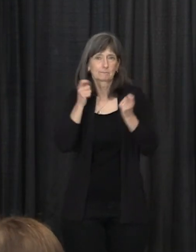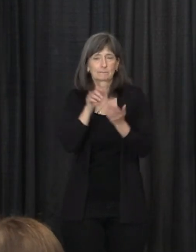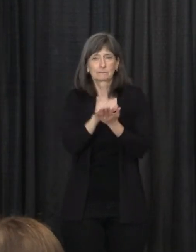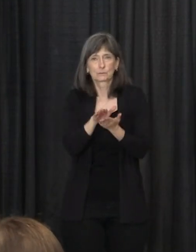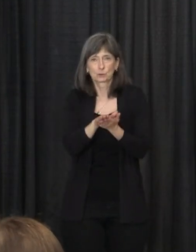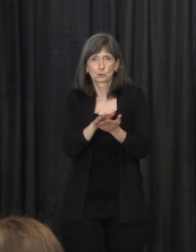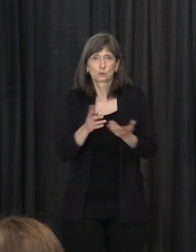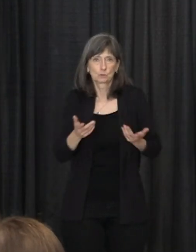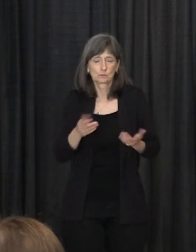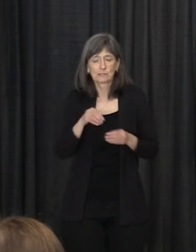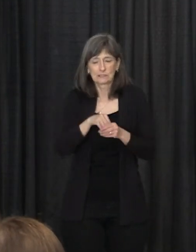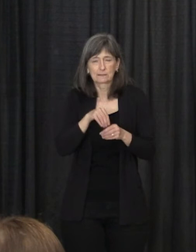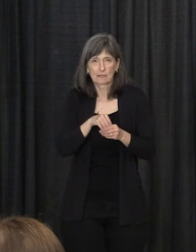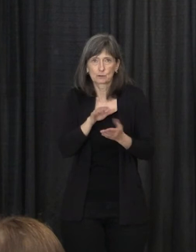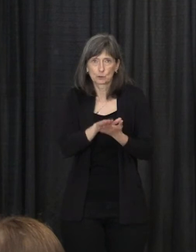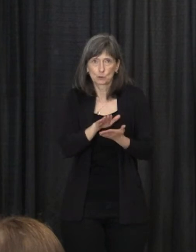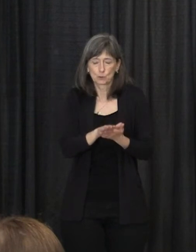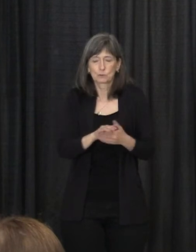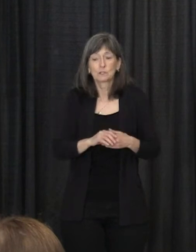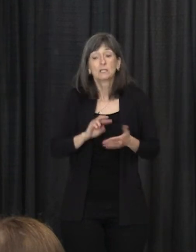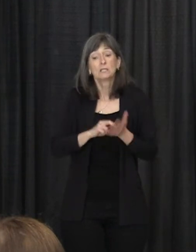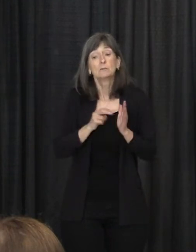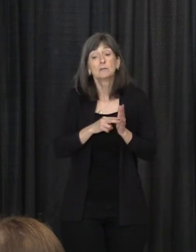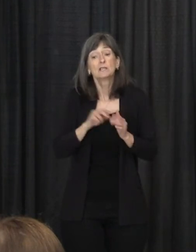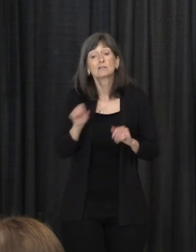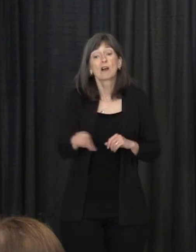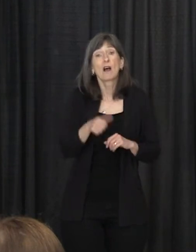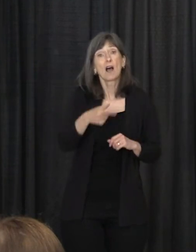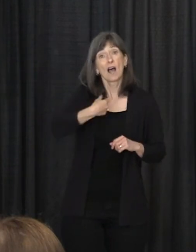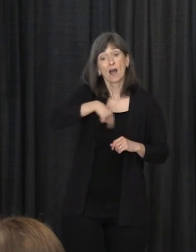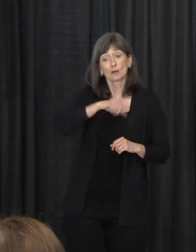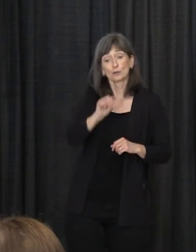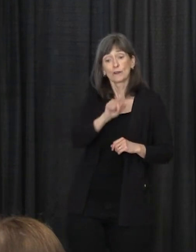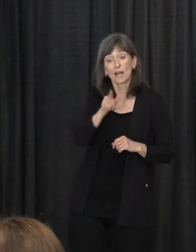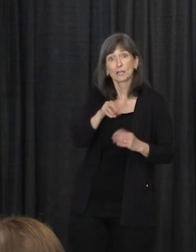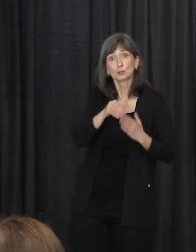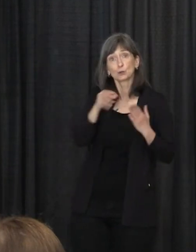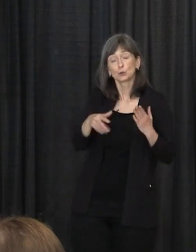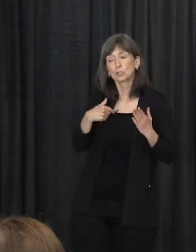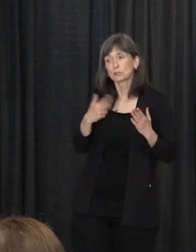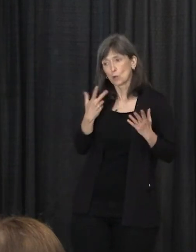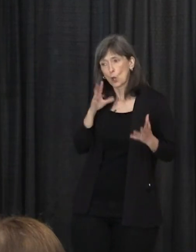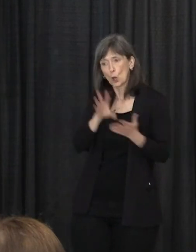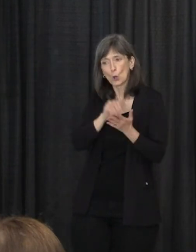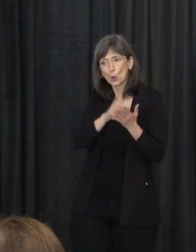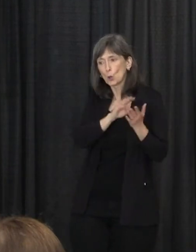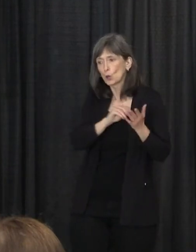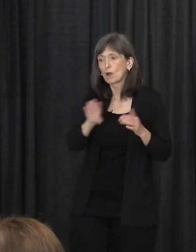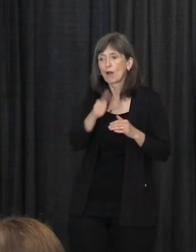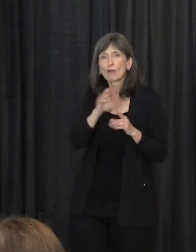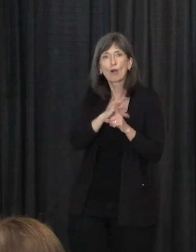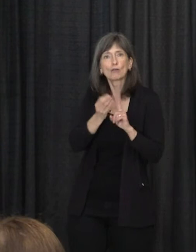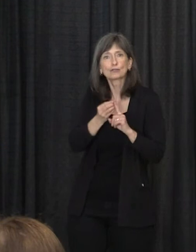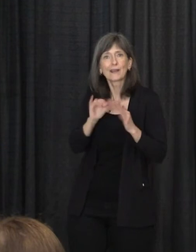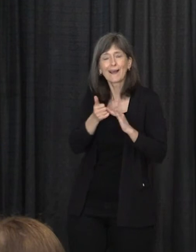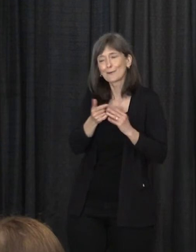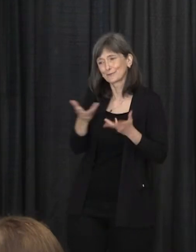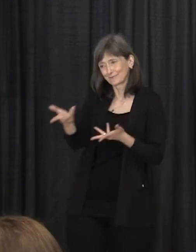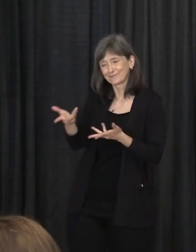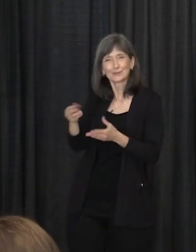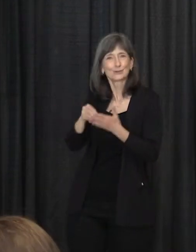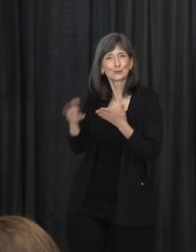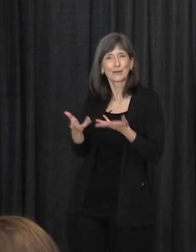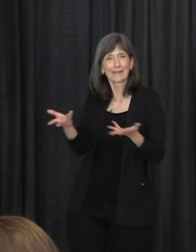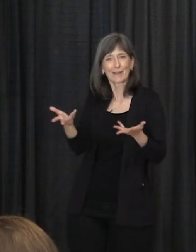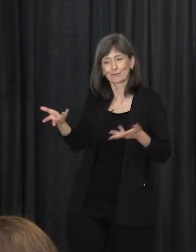all students to learn about the many cultures of the world. I want to